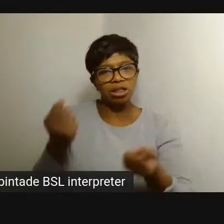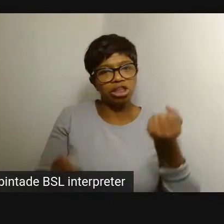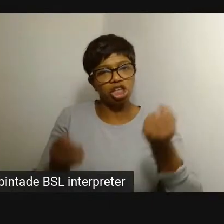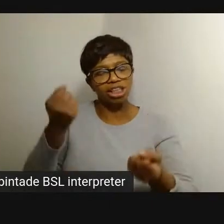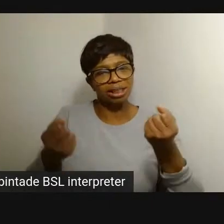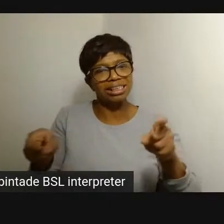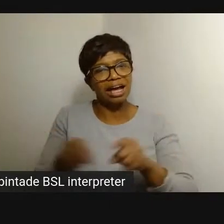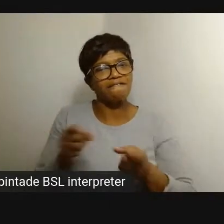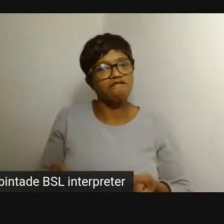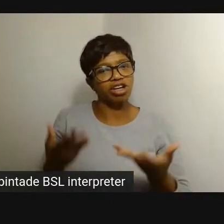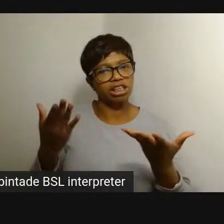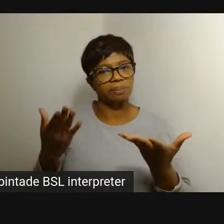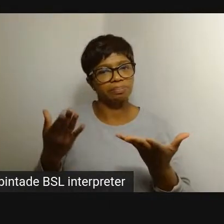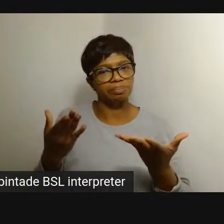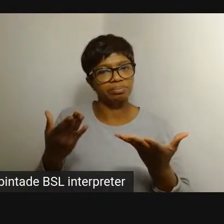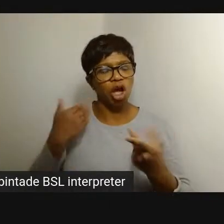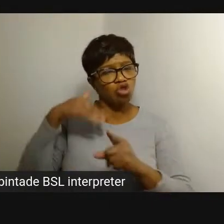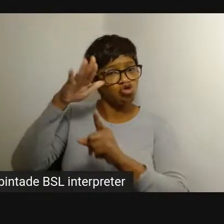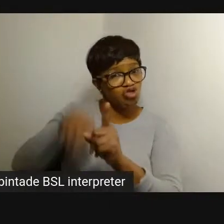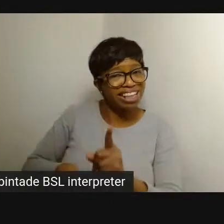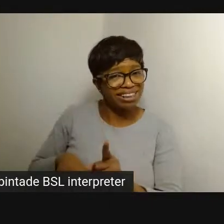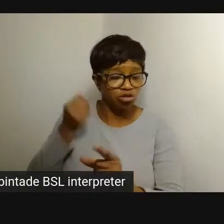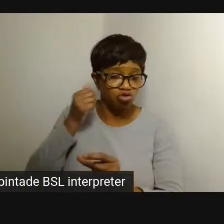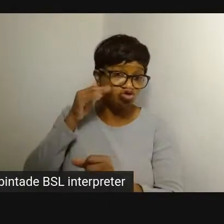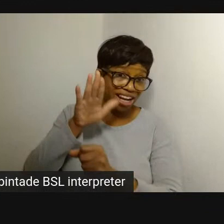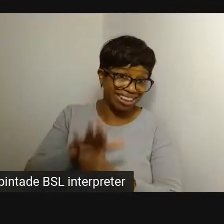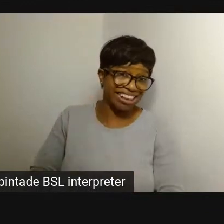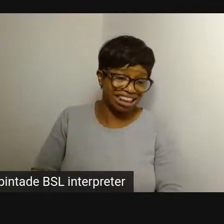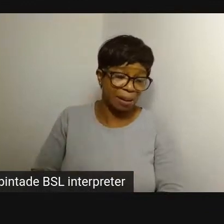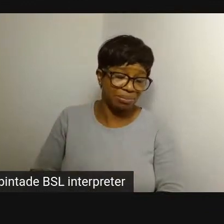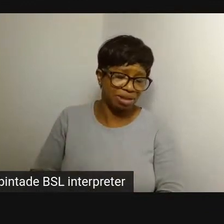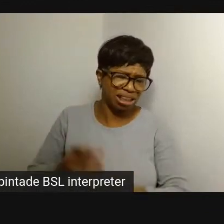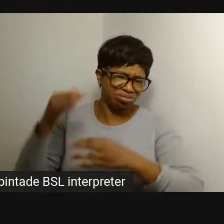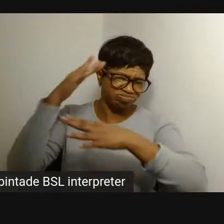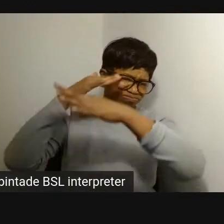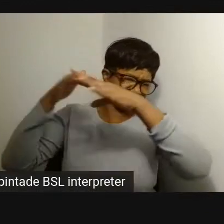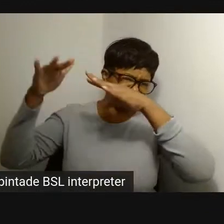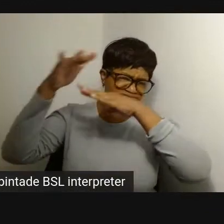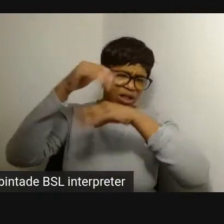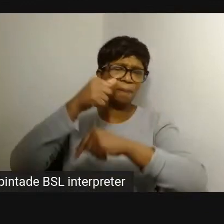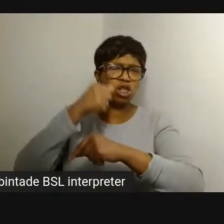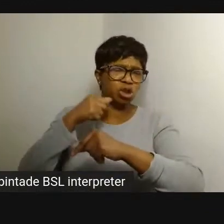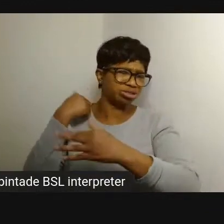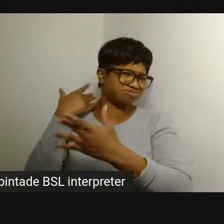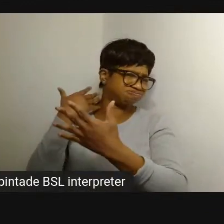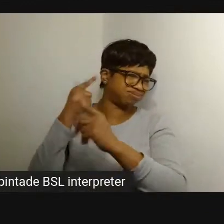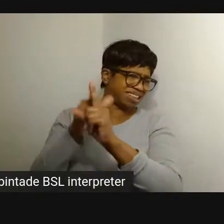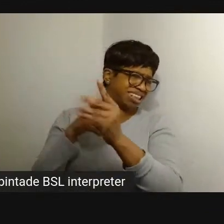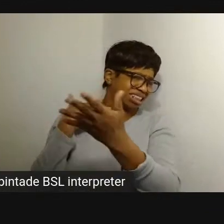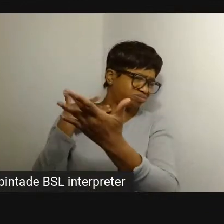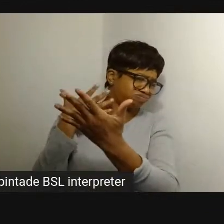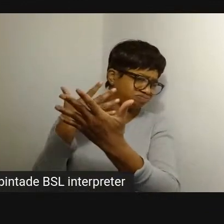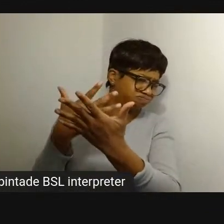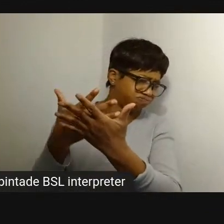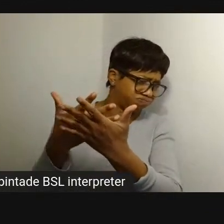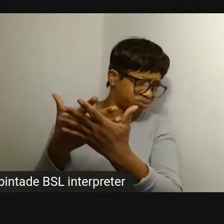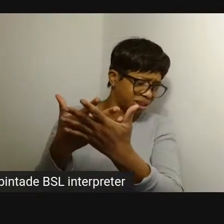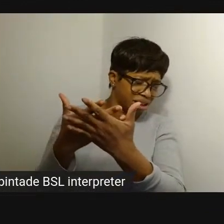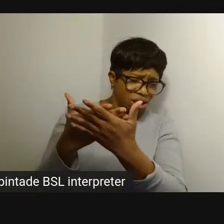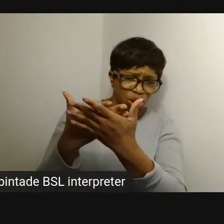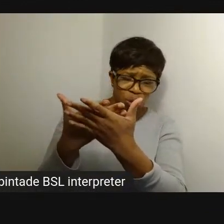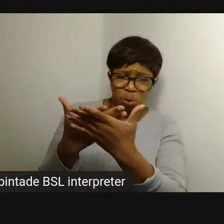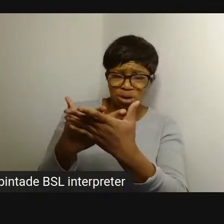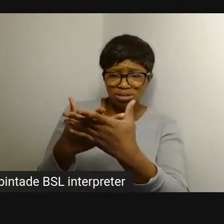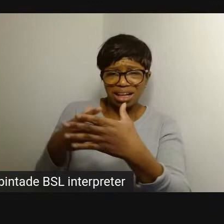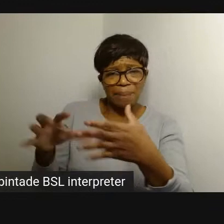Racism is an ideology that has been used for centuries to shape the relationships between Black people